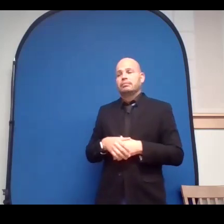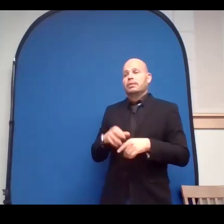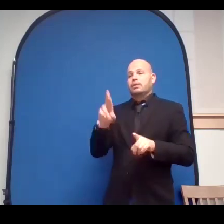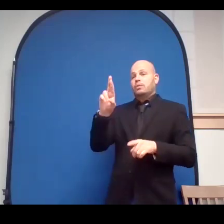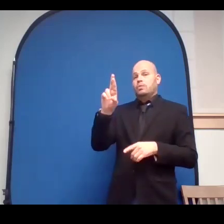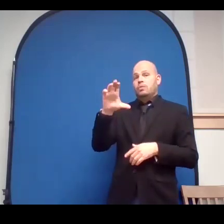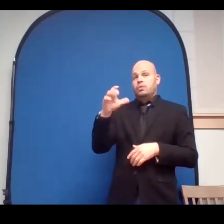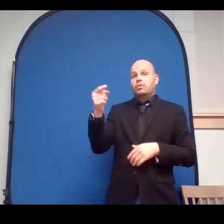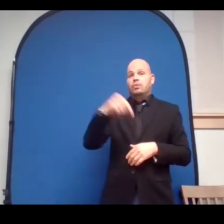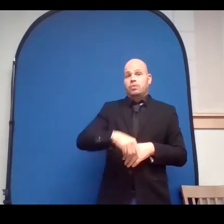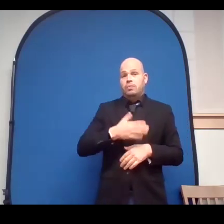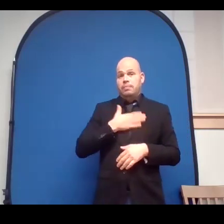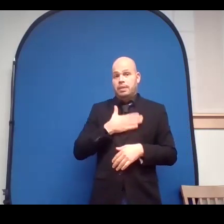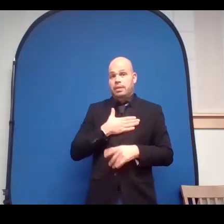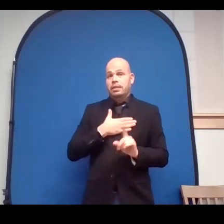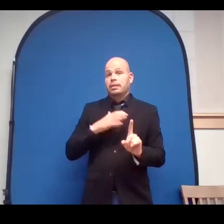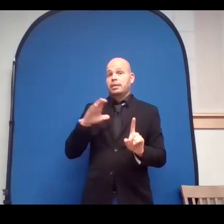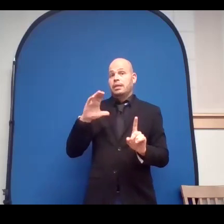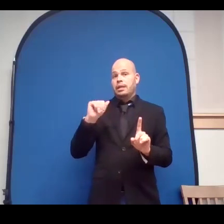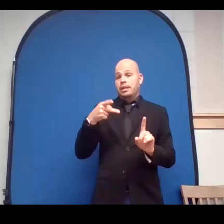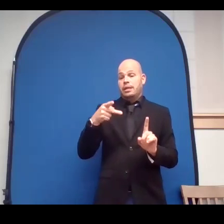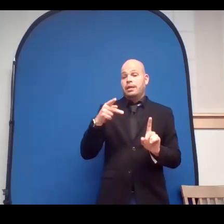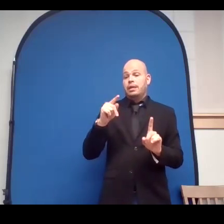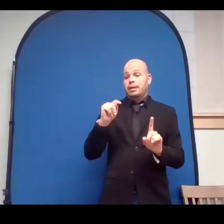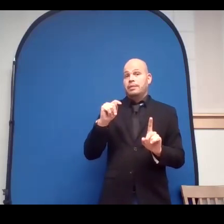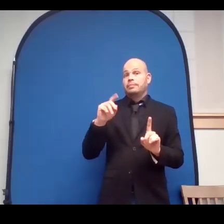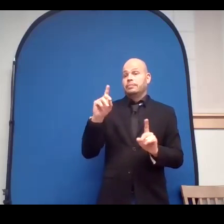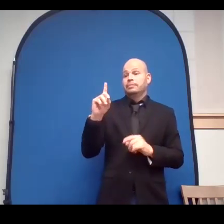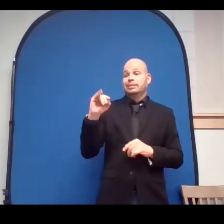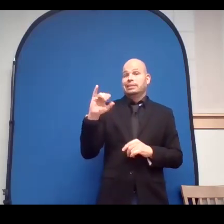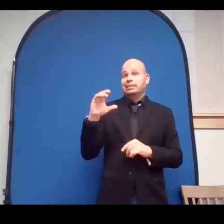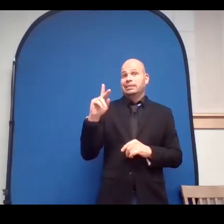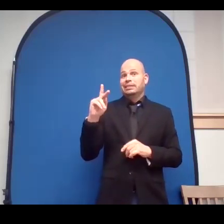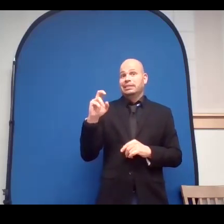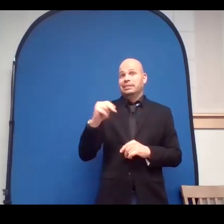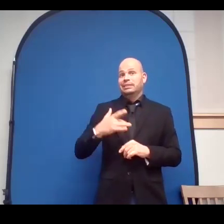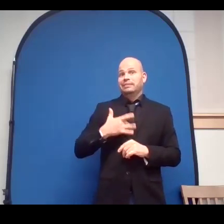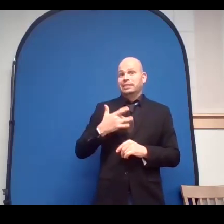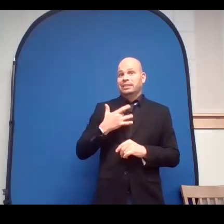Captain Dickinson stated that he was glad that Sergeant Card was here based on what his evaluation of him, initial